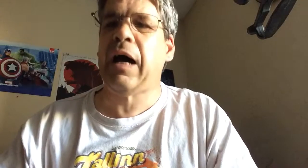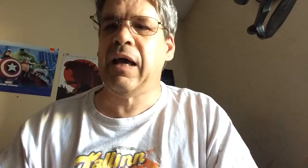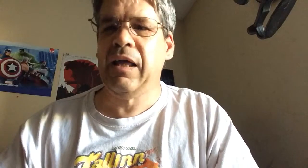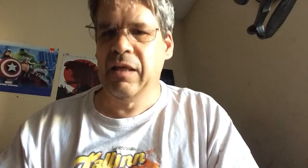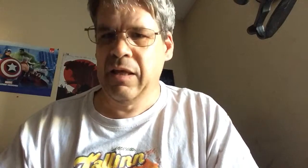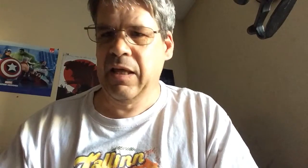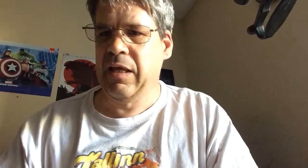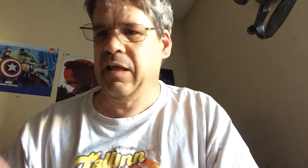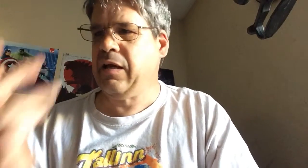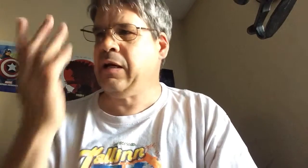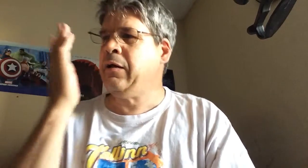Goodbye is good.